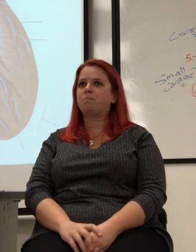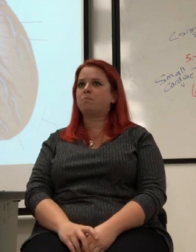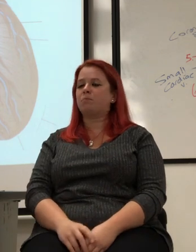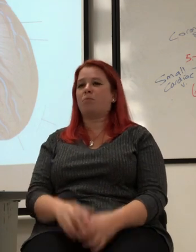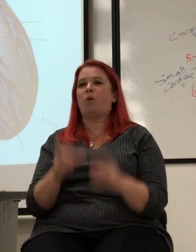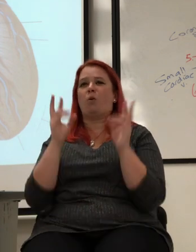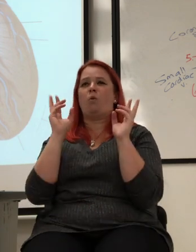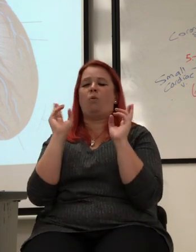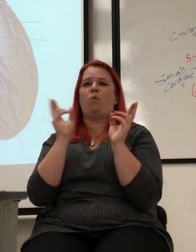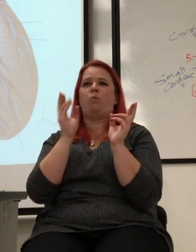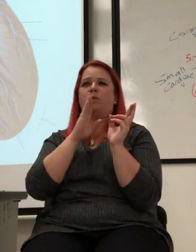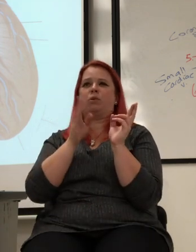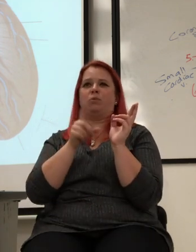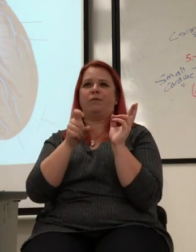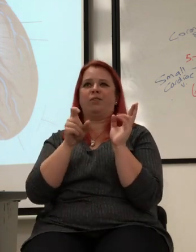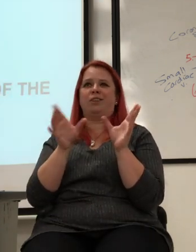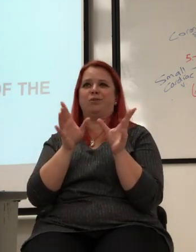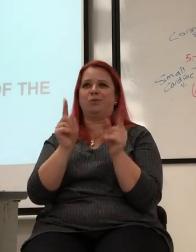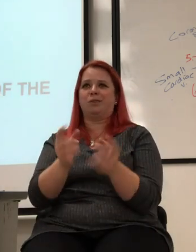Alright.